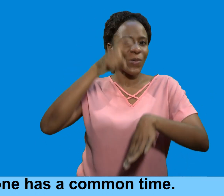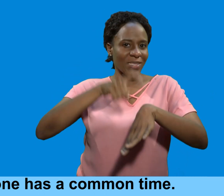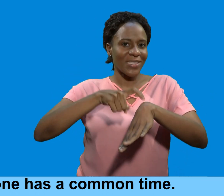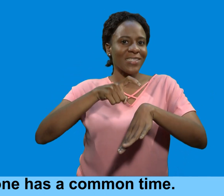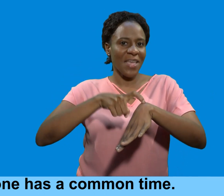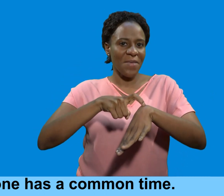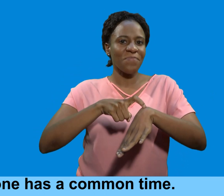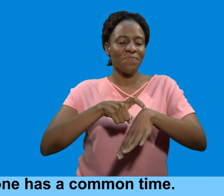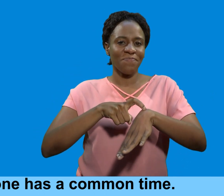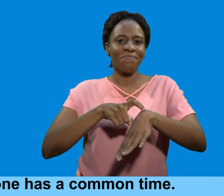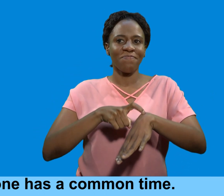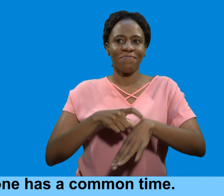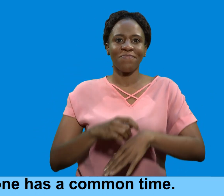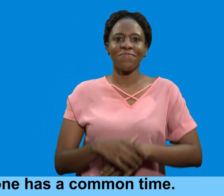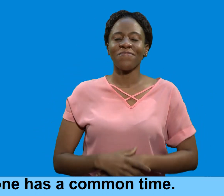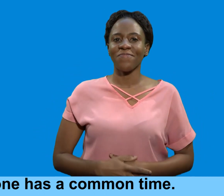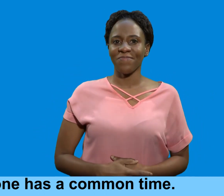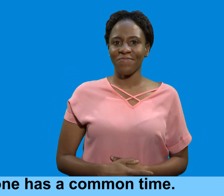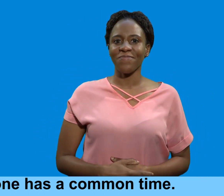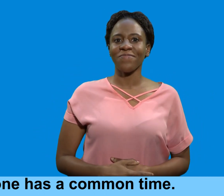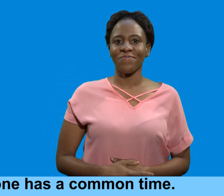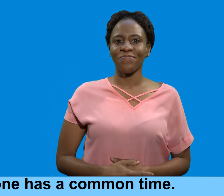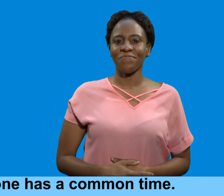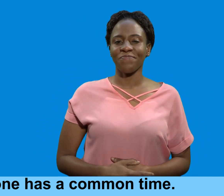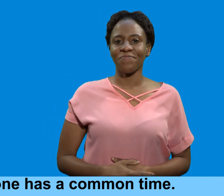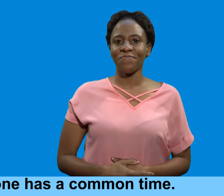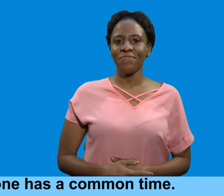So now everyone has a common time.